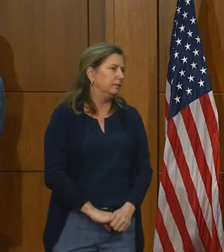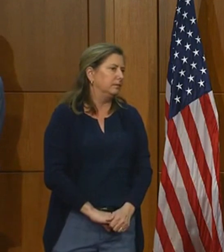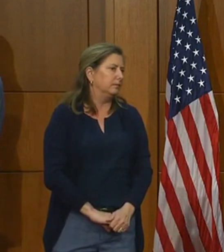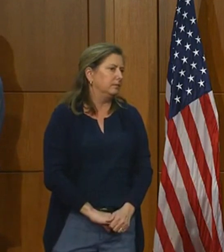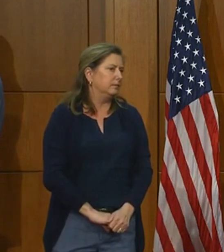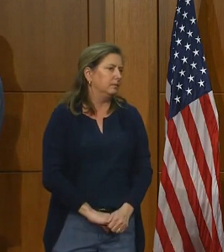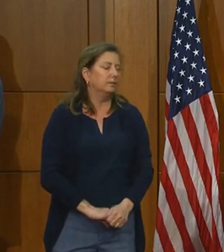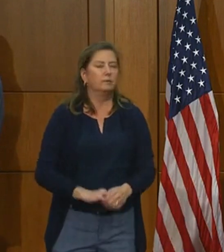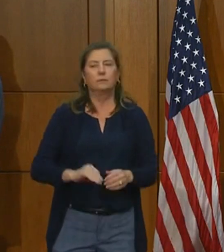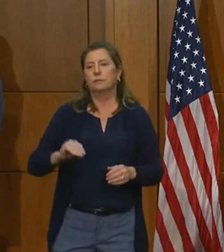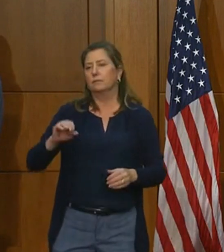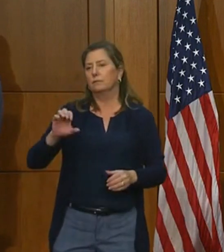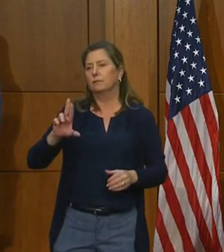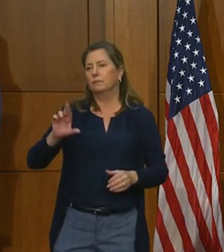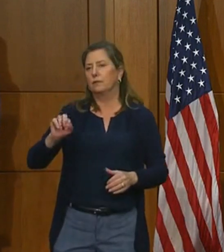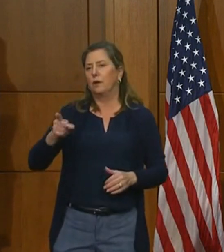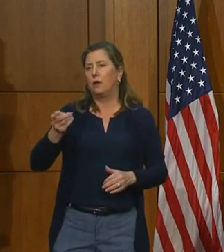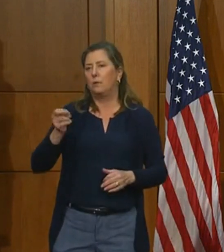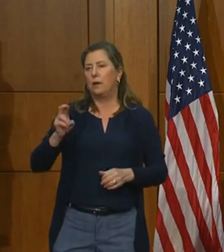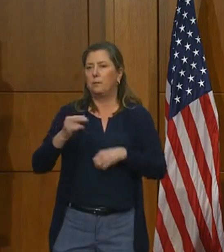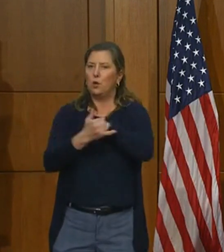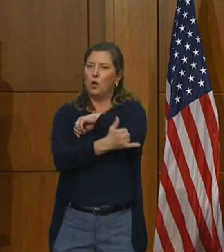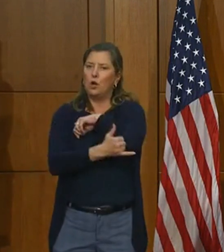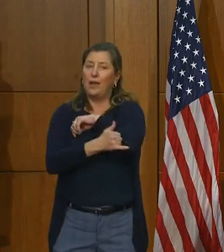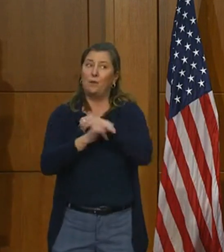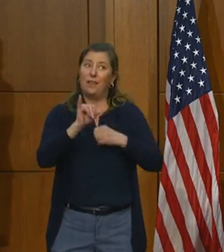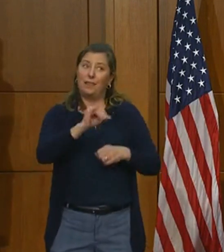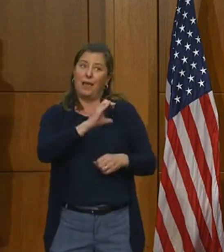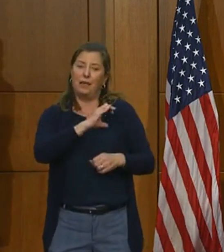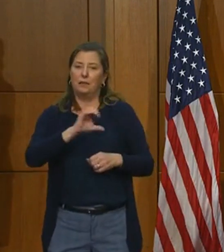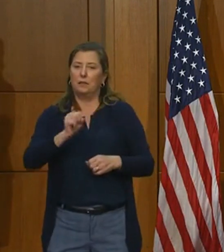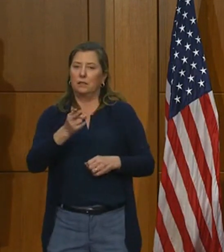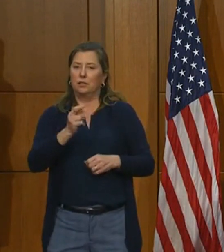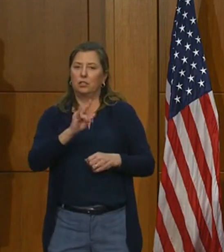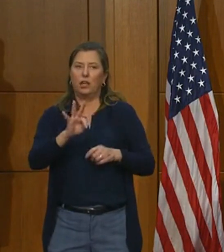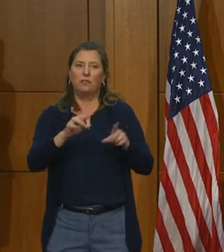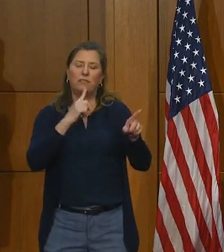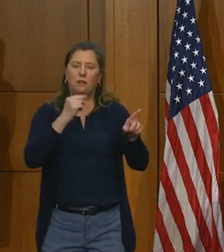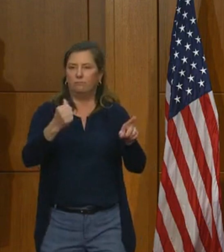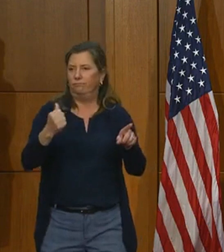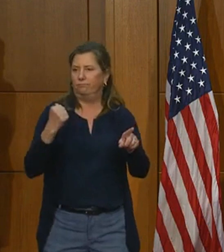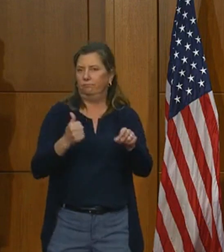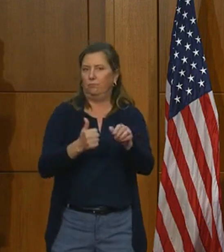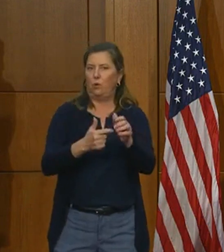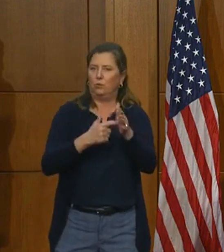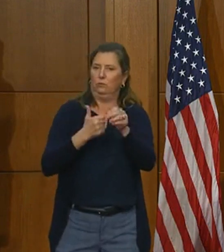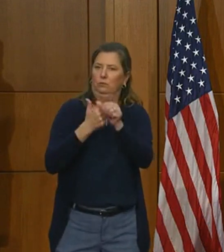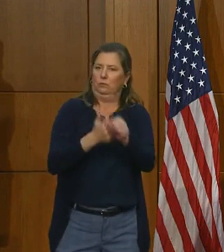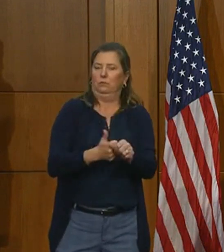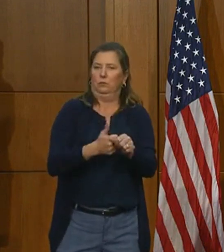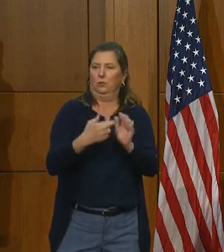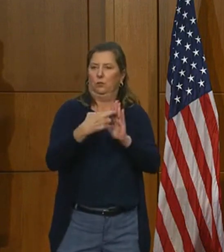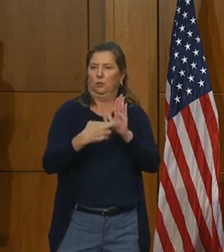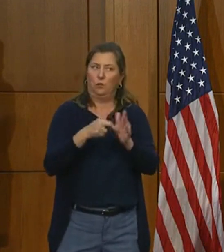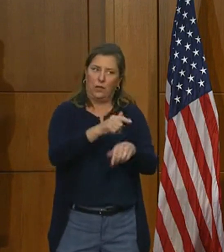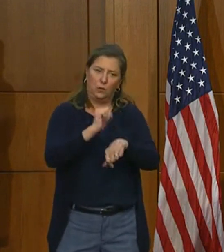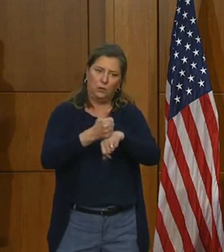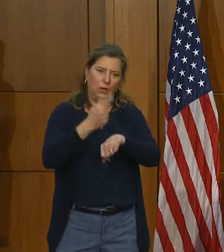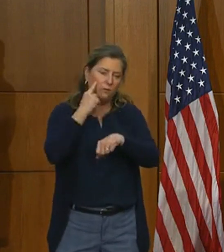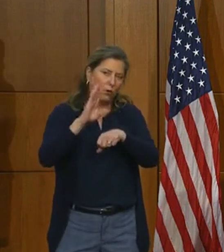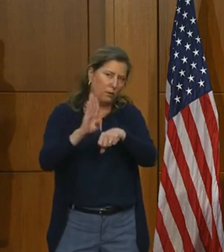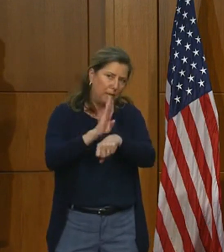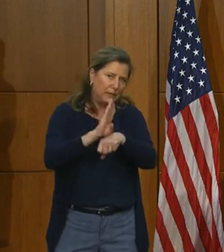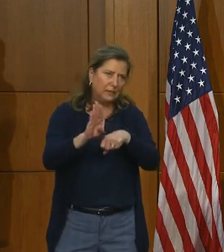The sheriff of Culpeper County has said that he will not enforce the rules that you've set for the businesses that are being